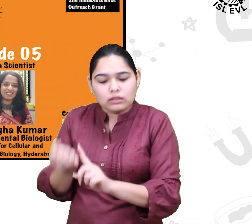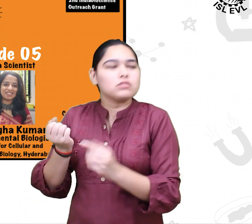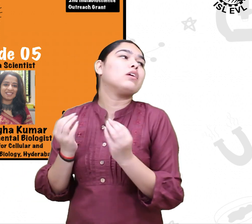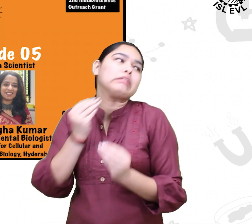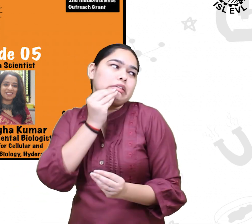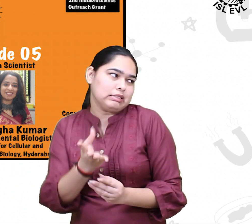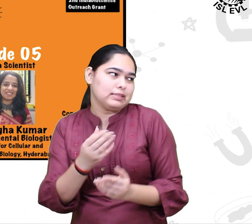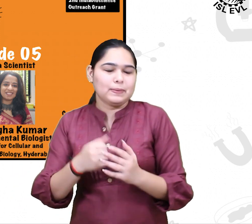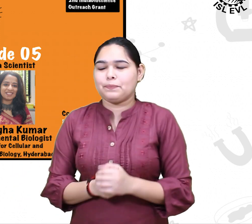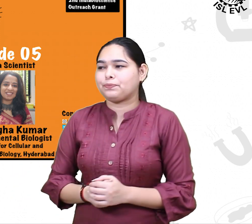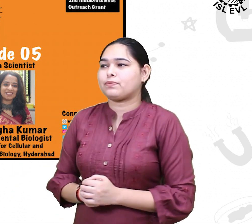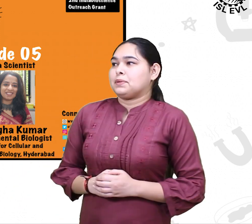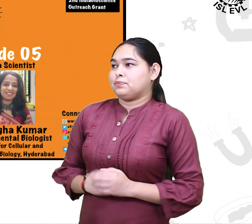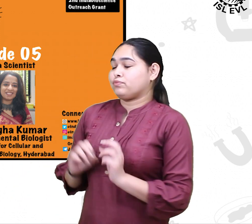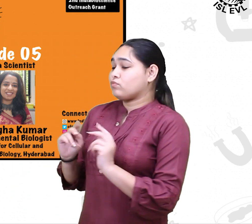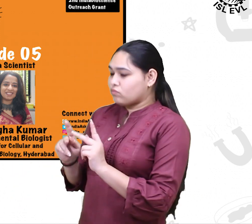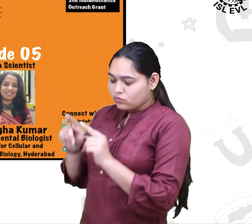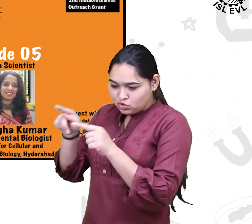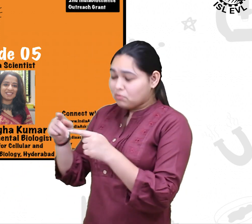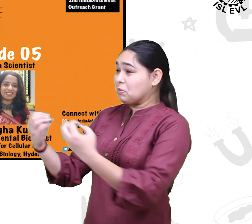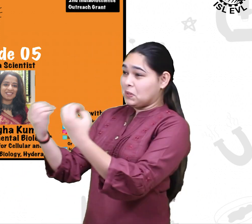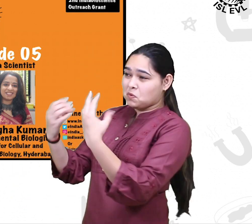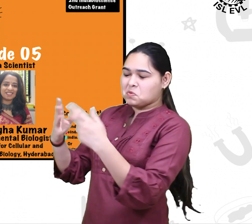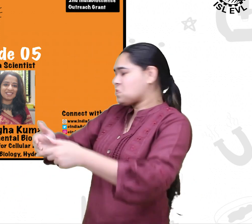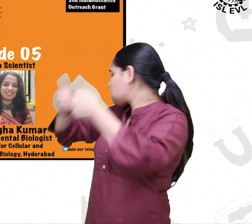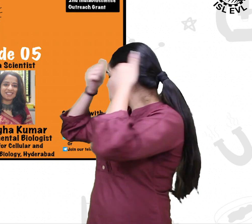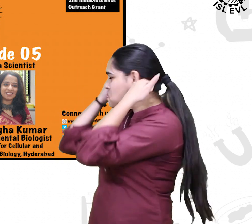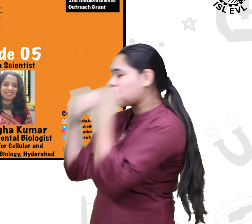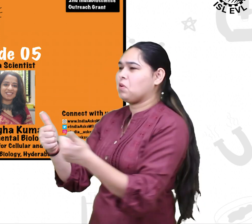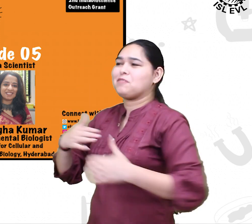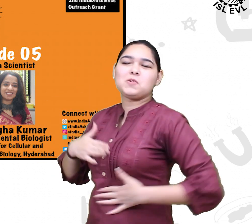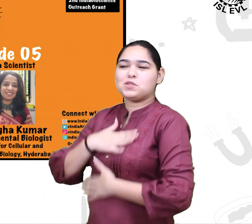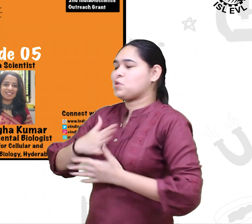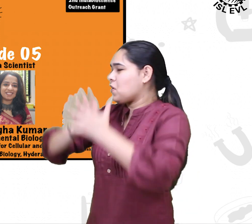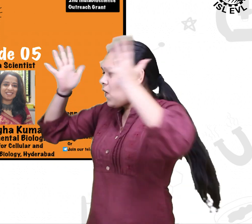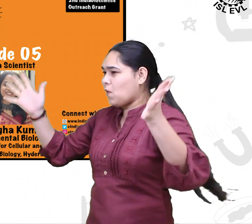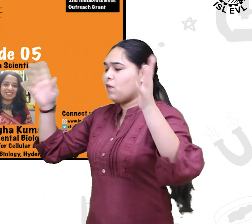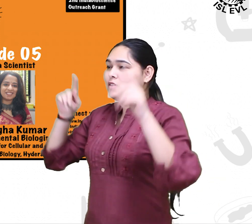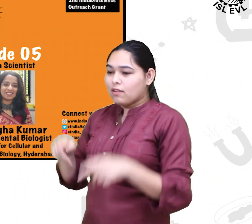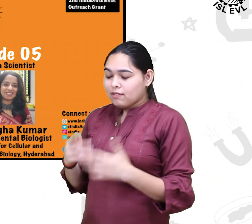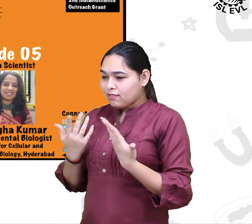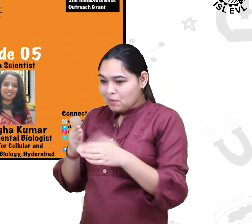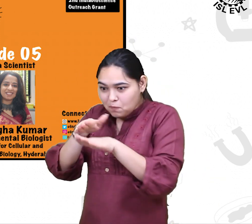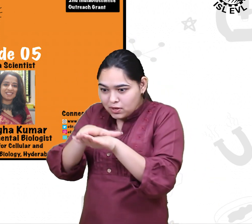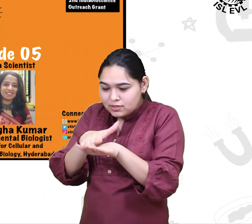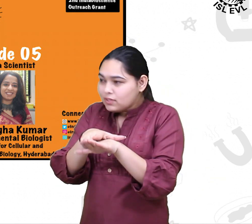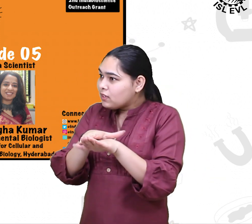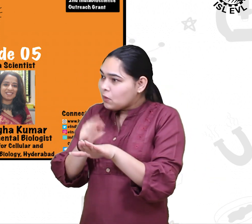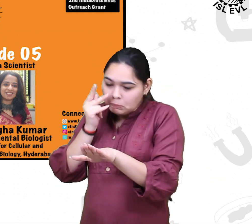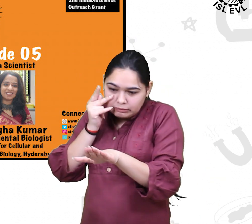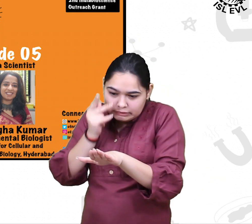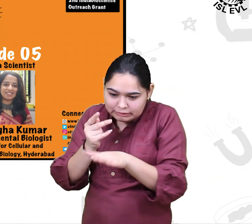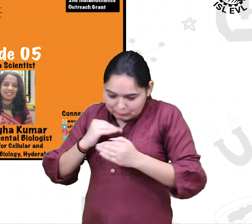defects happen in human babies. So this has been amazing, and we really enjoyed knowing that it's possible to see